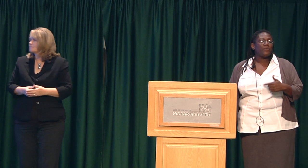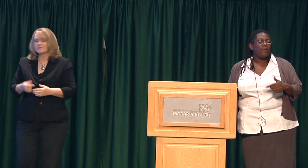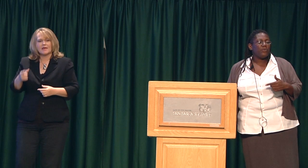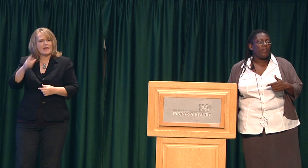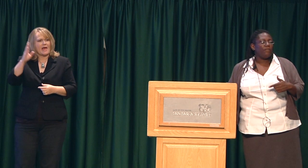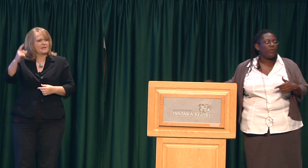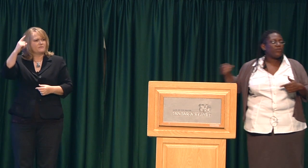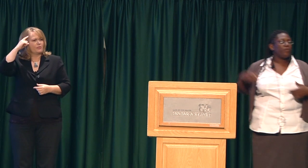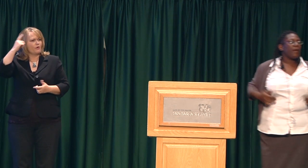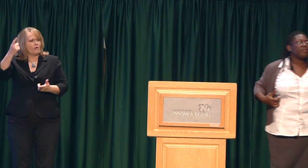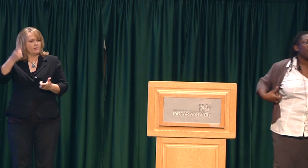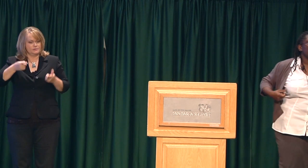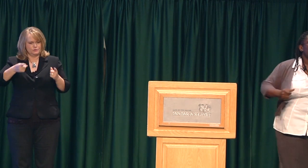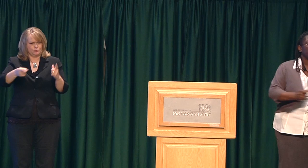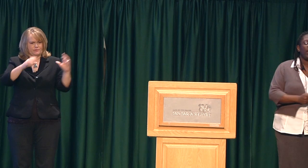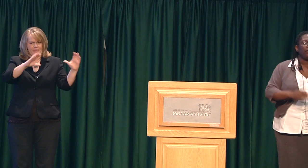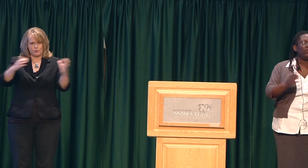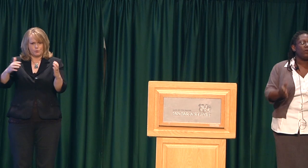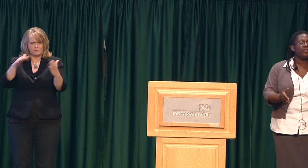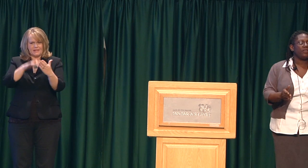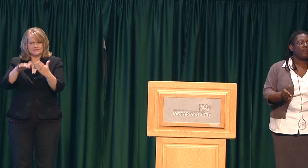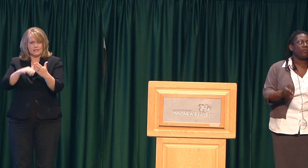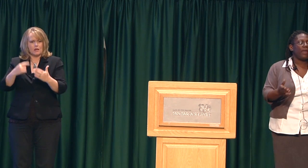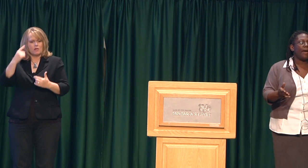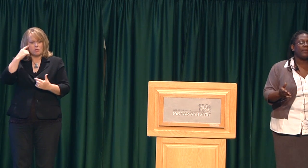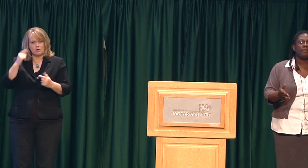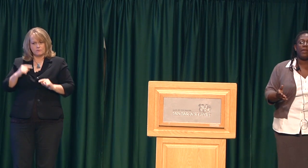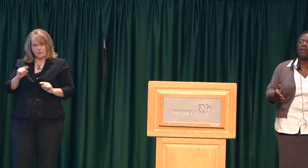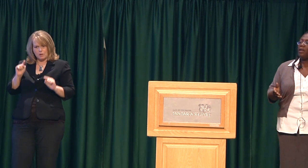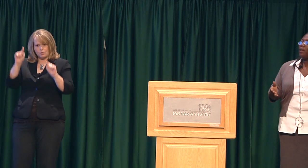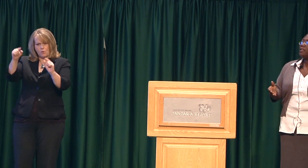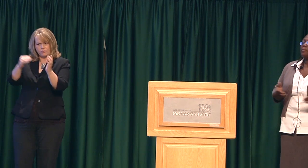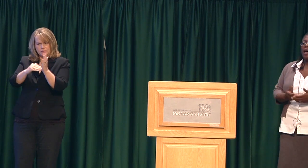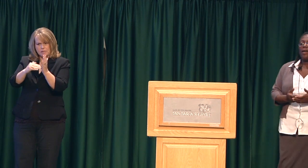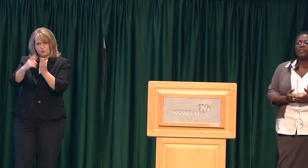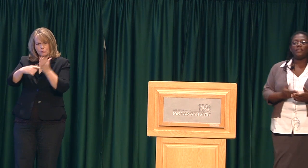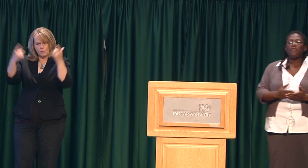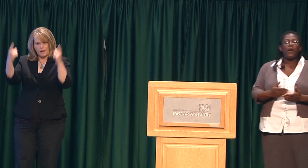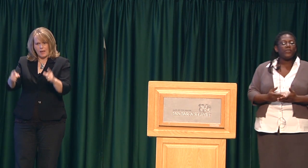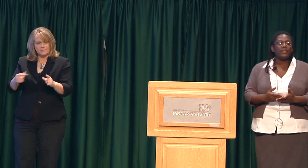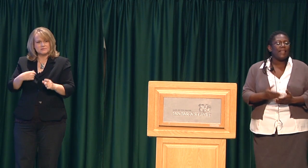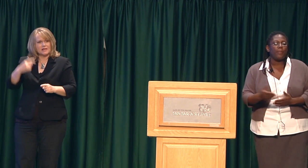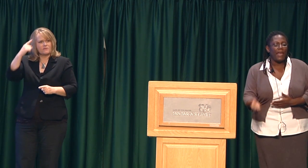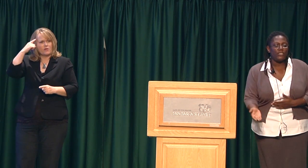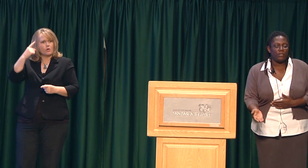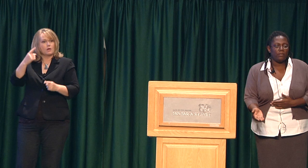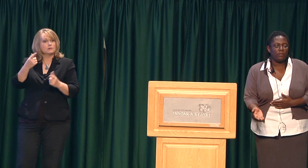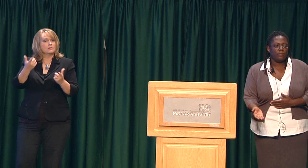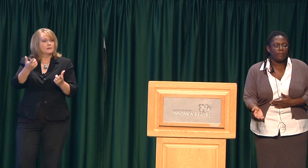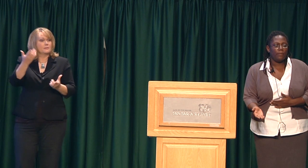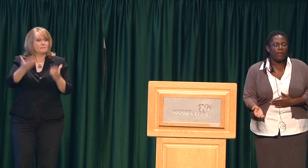about this when I was running the focus group. I was thinking about directly when you go to the doctor what happens, but sometimes the deaf person is not the